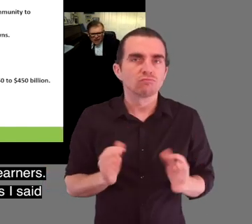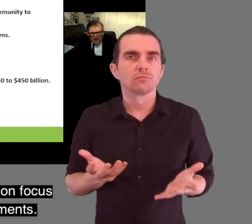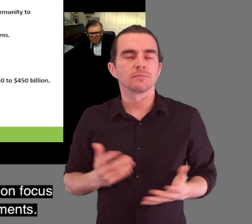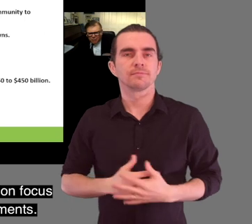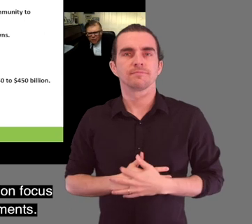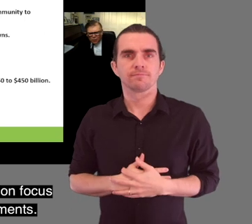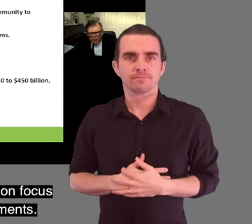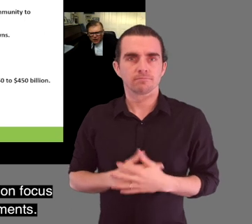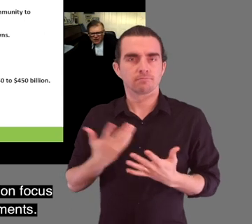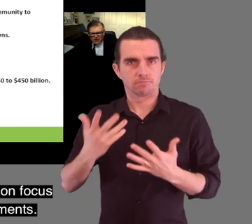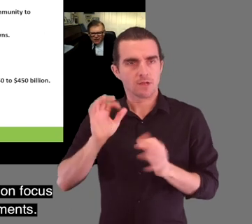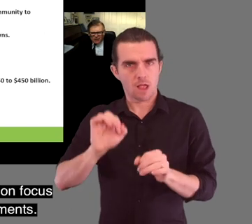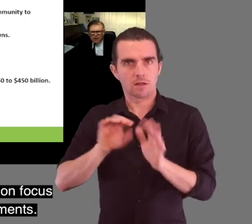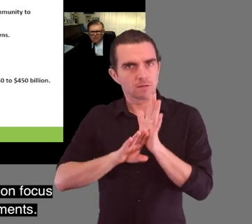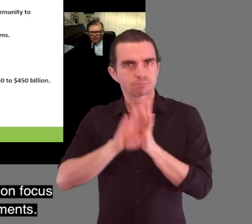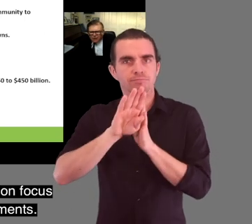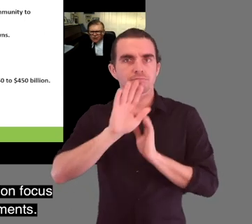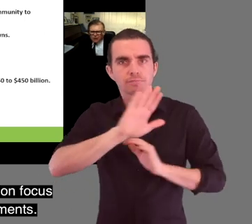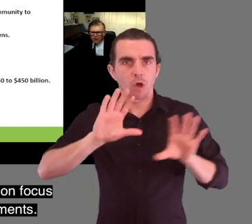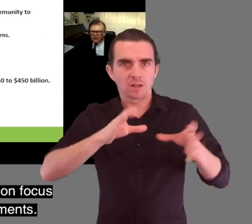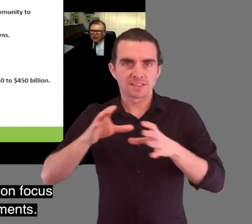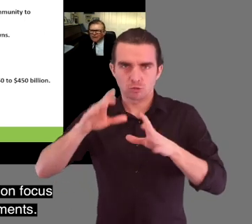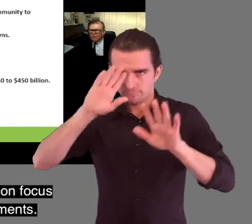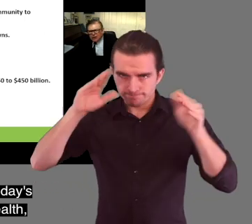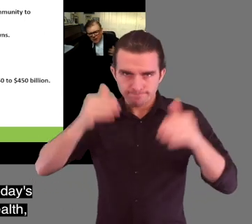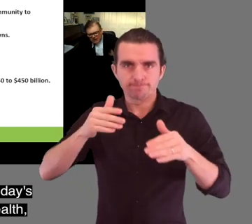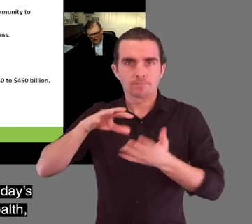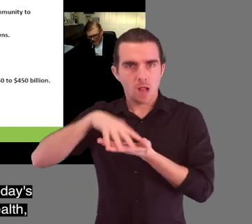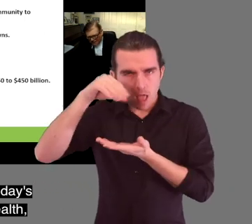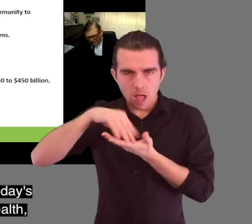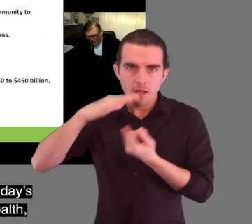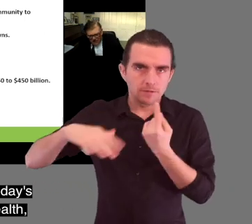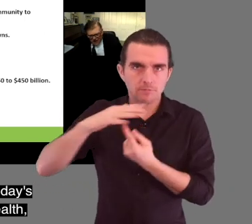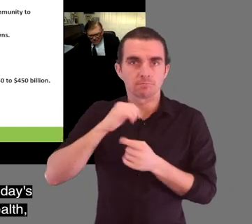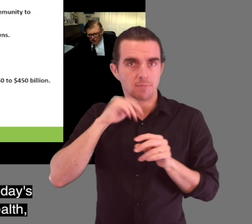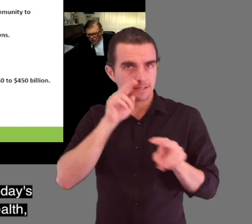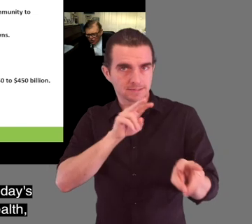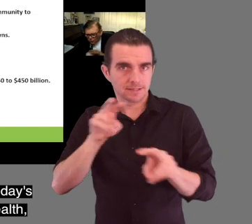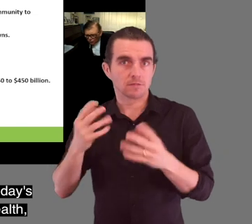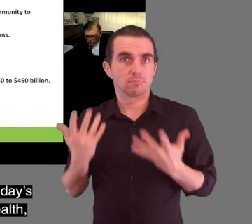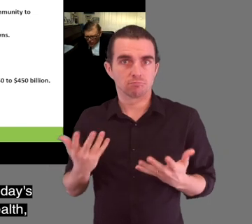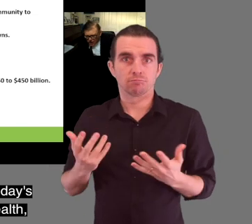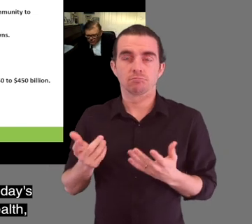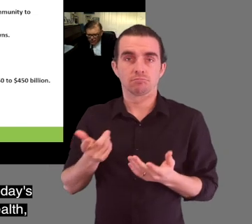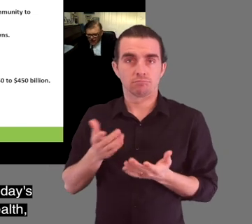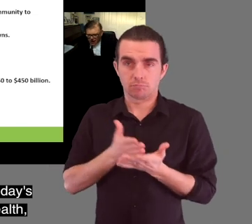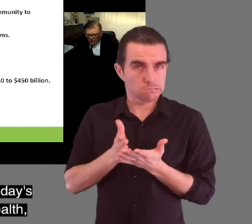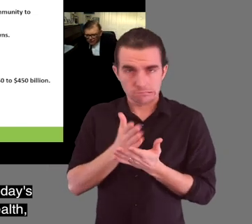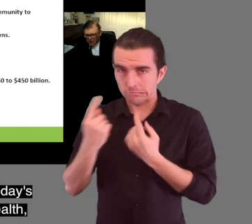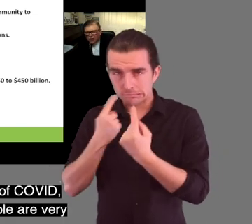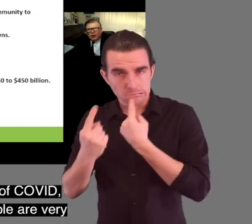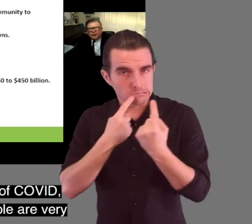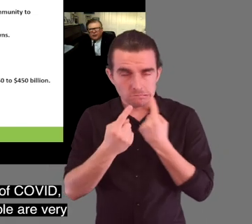we've said, and improve organization focused on learners' achievement. So we can see from today's journey through